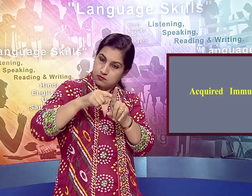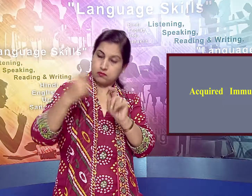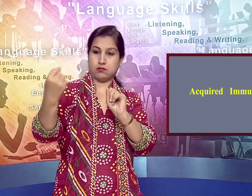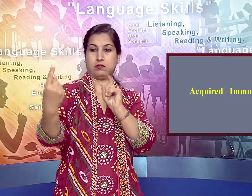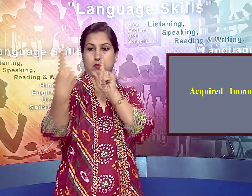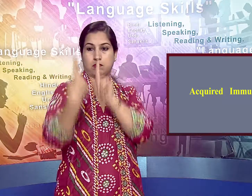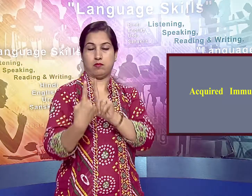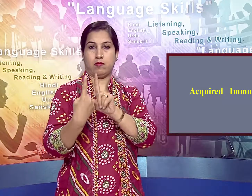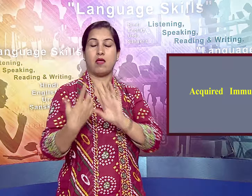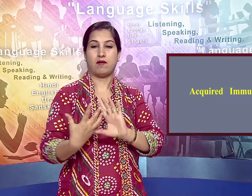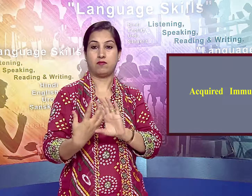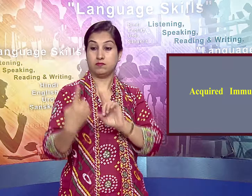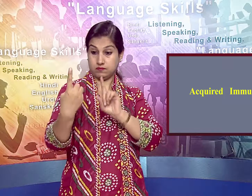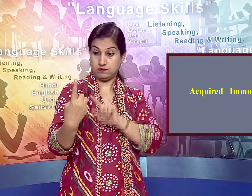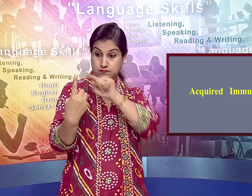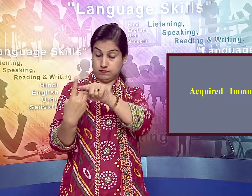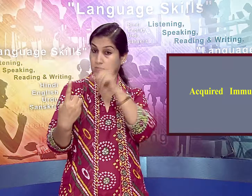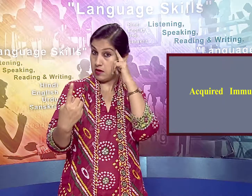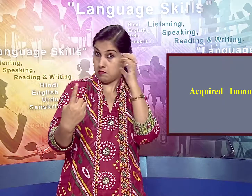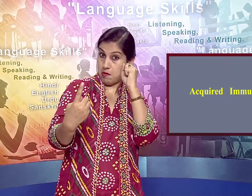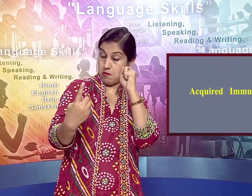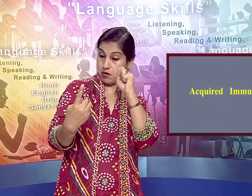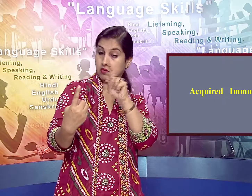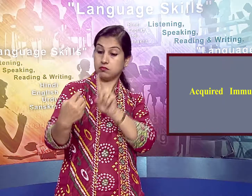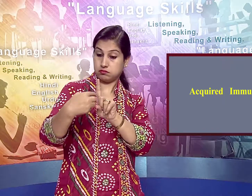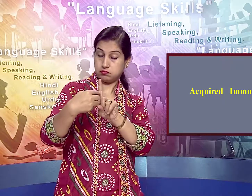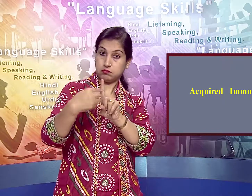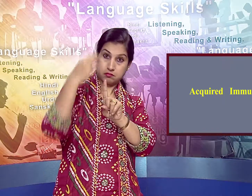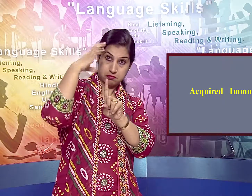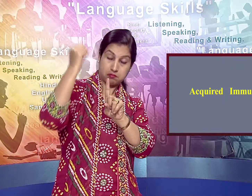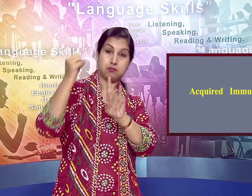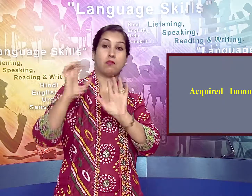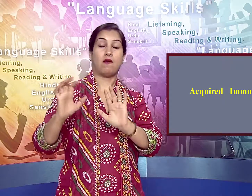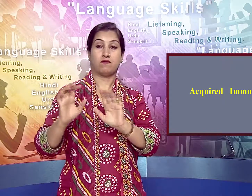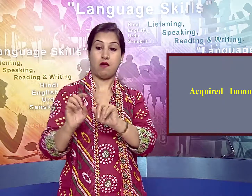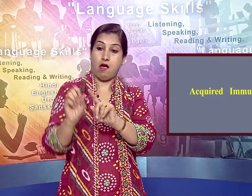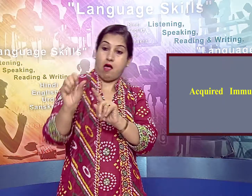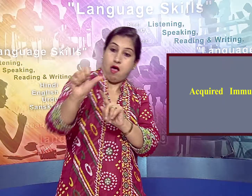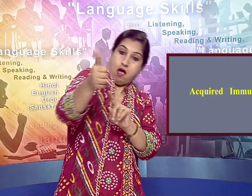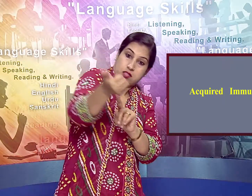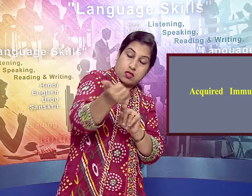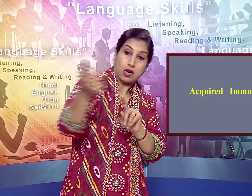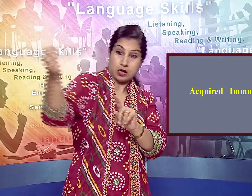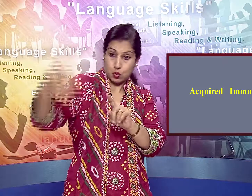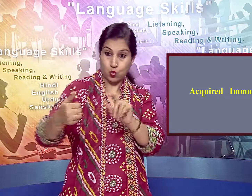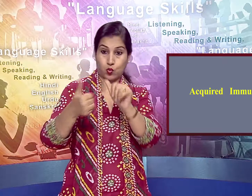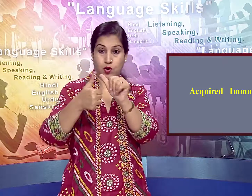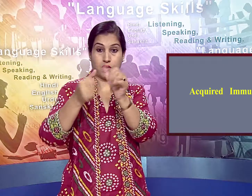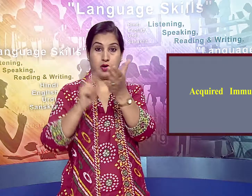Each antibody remembers and recognizes the specific antigen and destroy